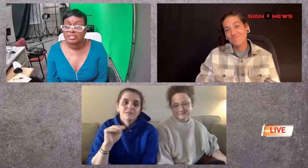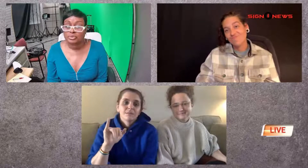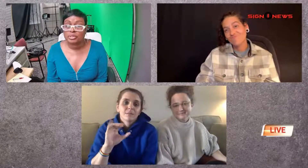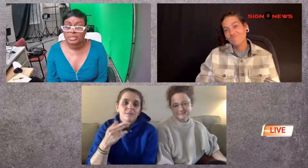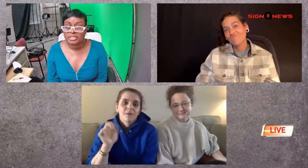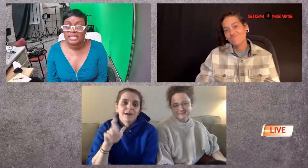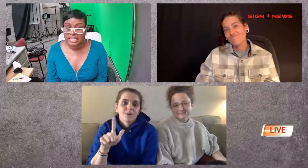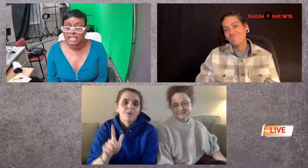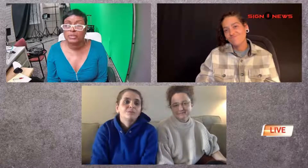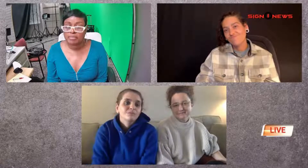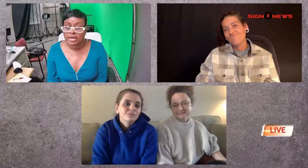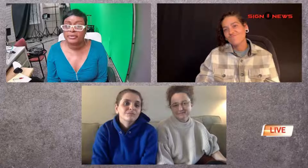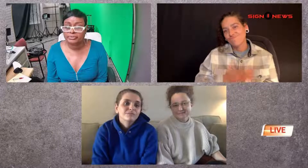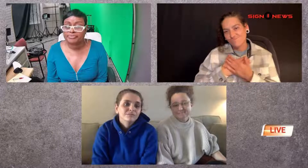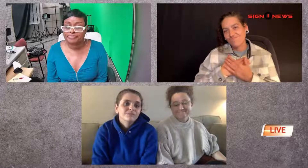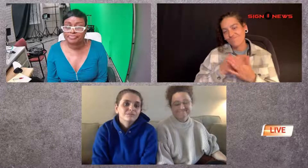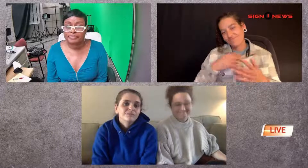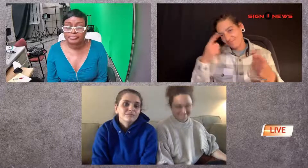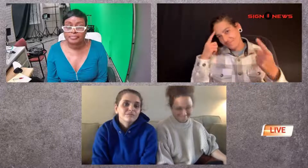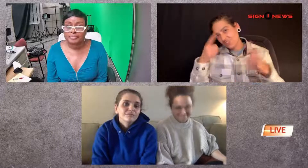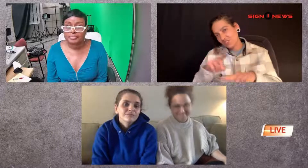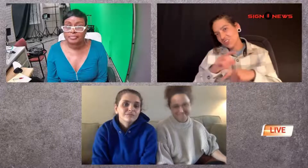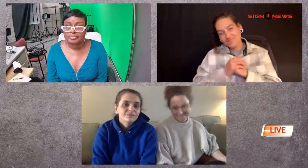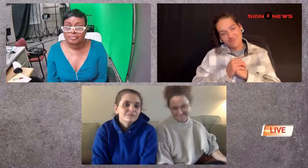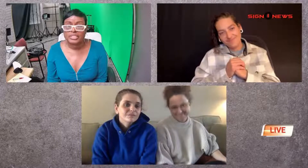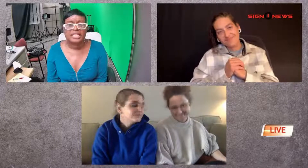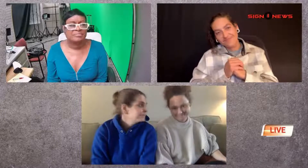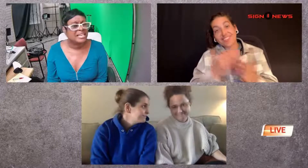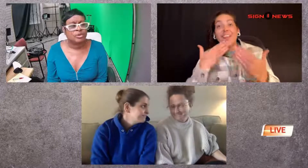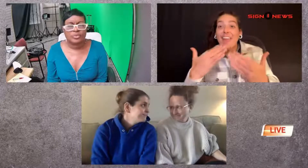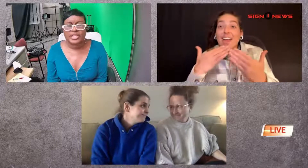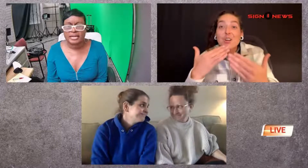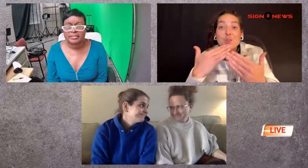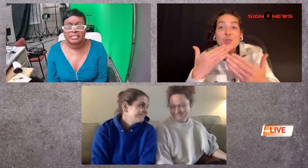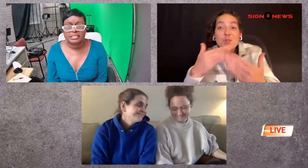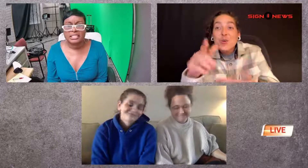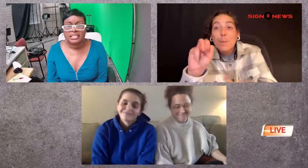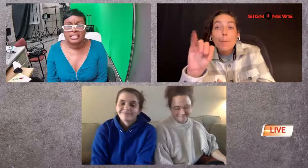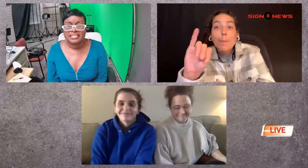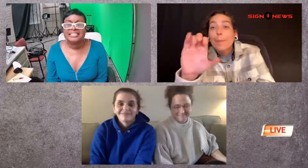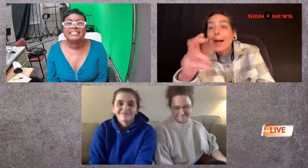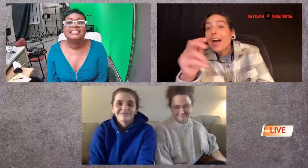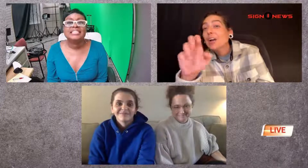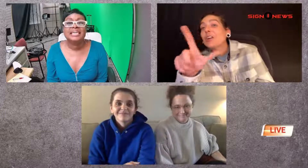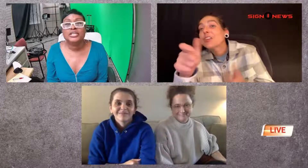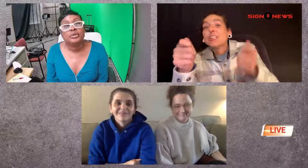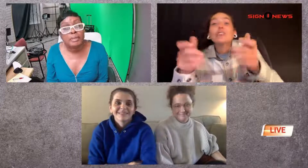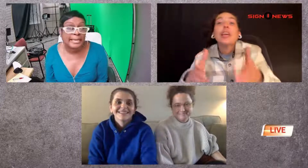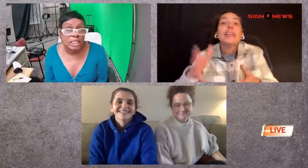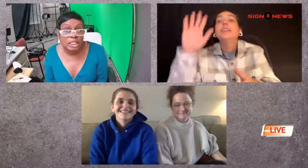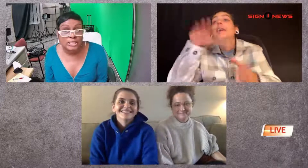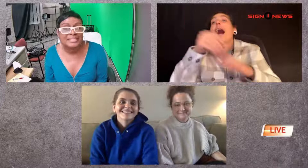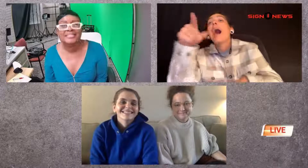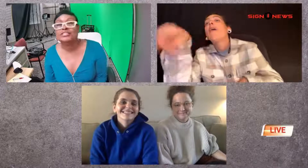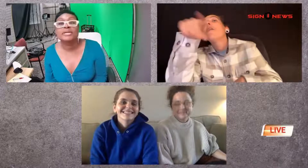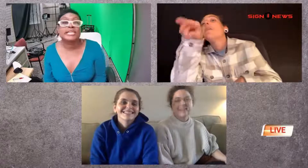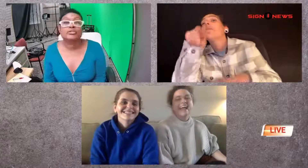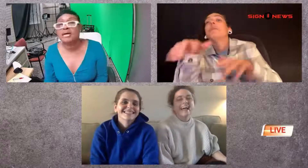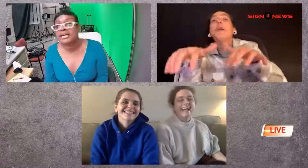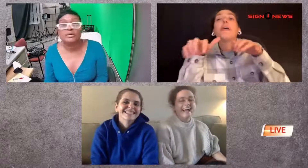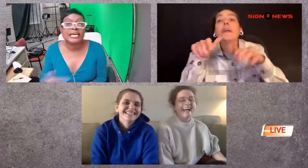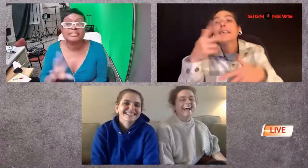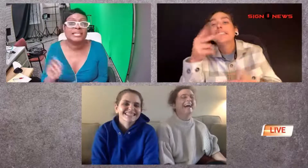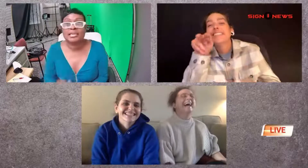I just really want to say thank you to Michael. Yeah, I agree with that. Thank you, Michael.